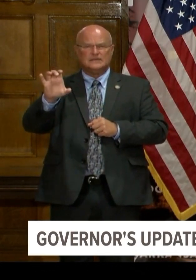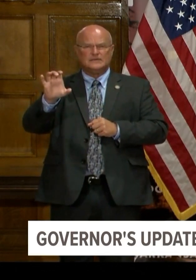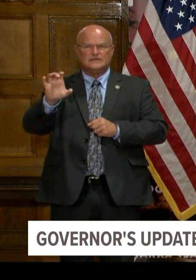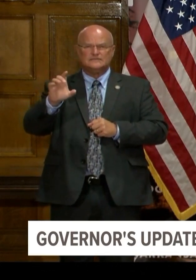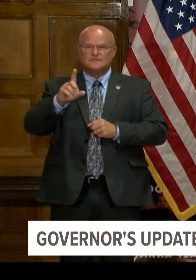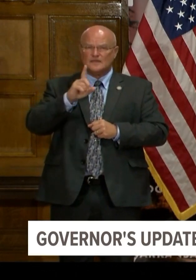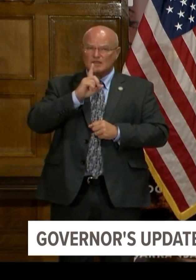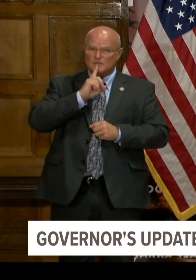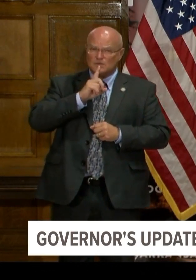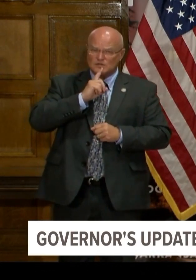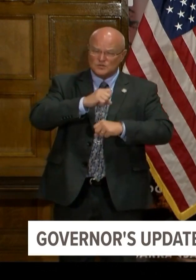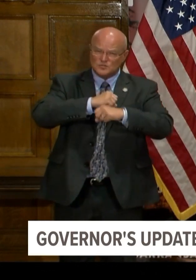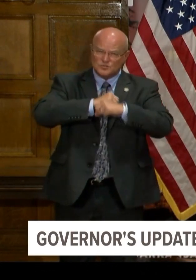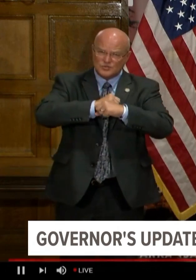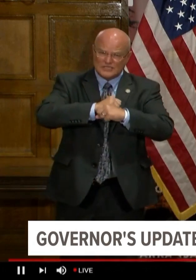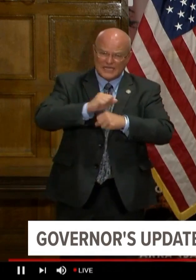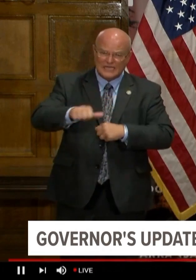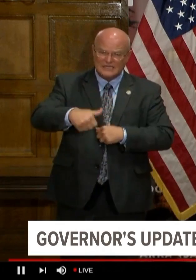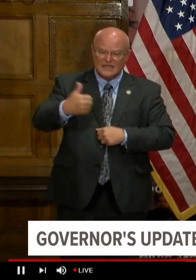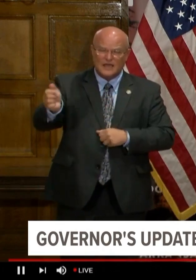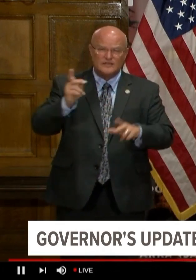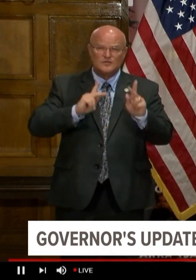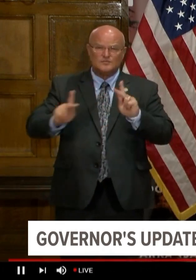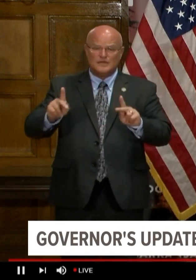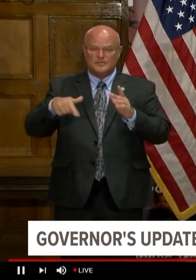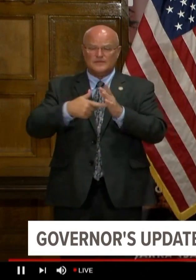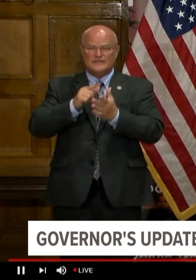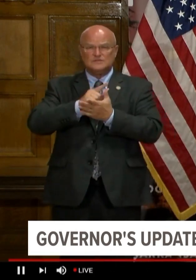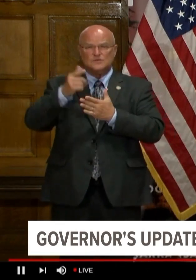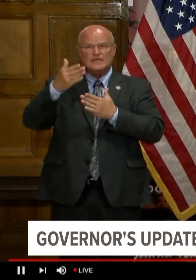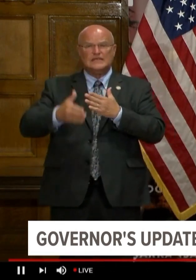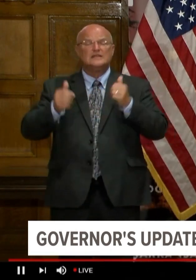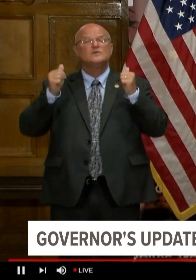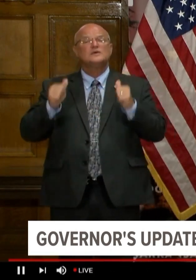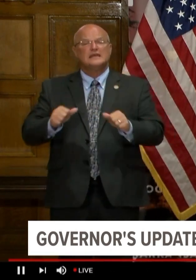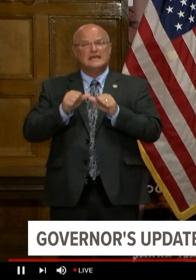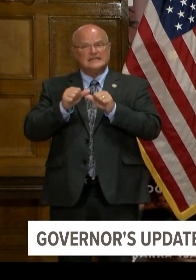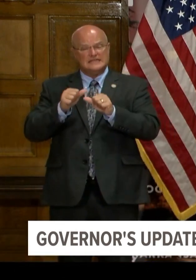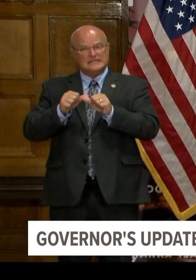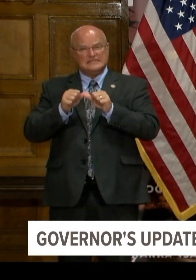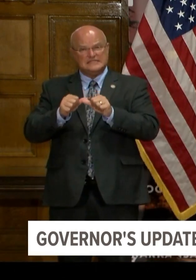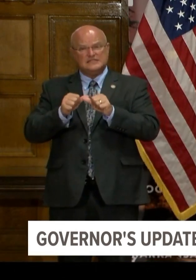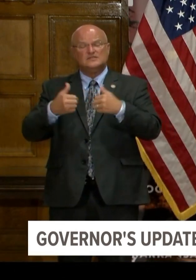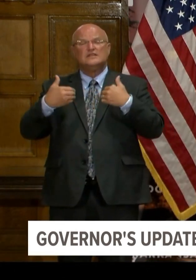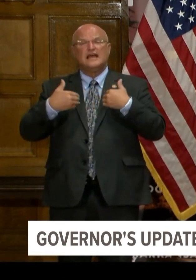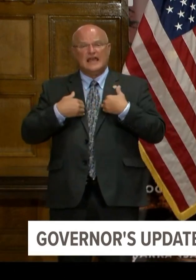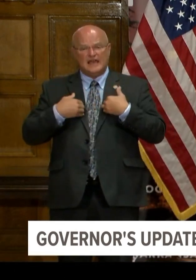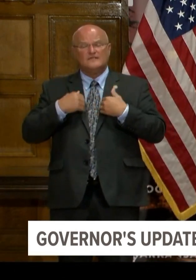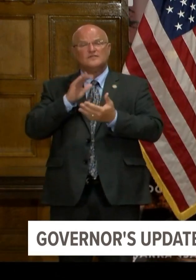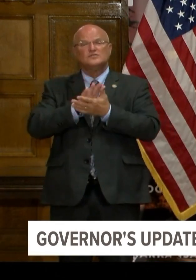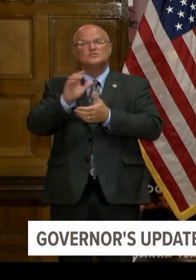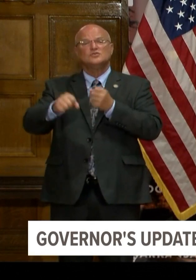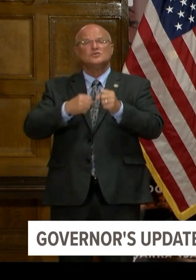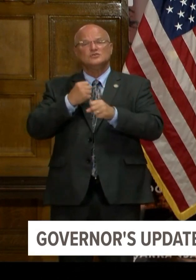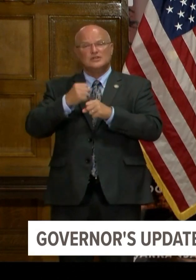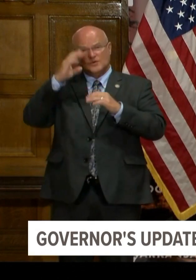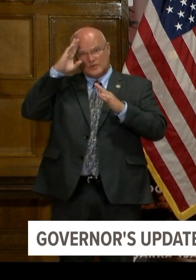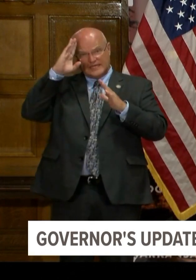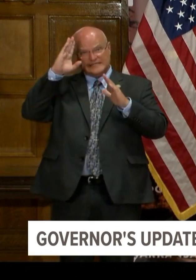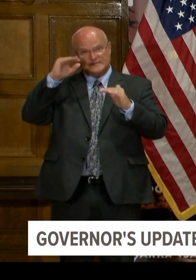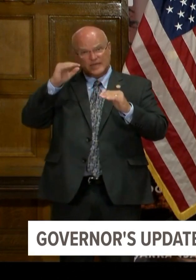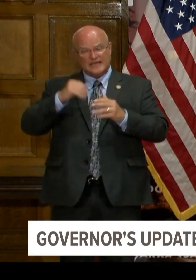sure you protect others over the course of the weekend so we can continue and to have the kind of school year we all